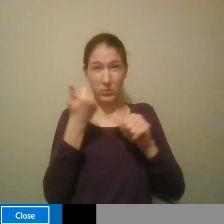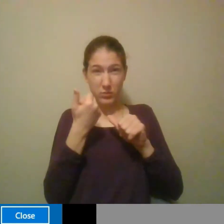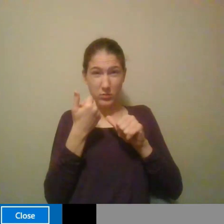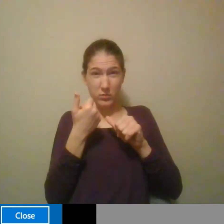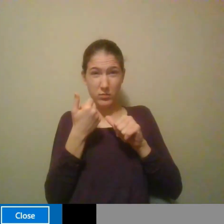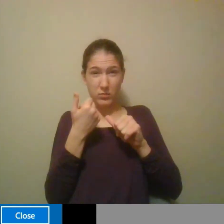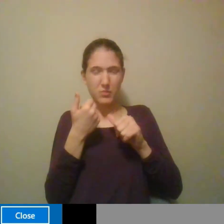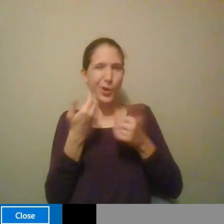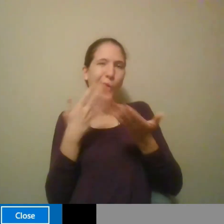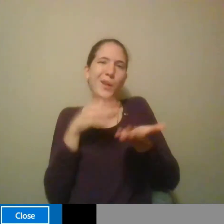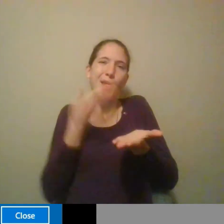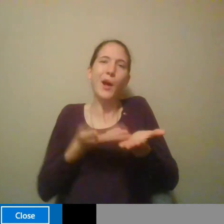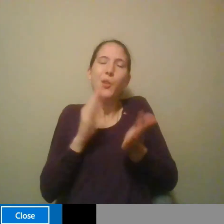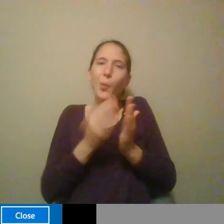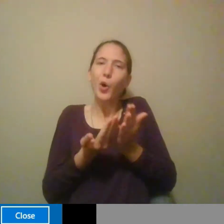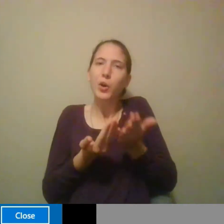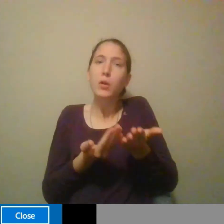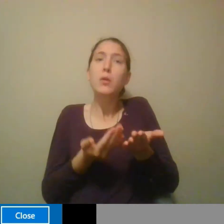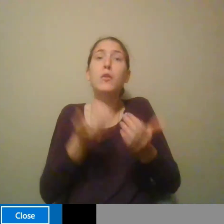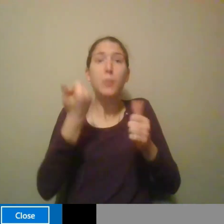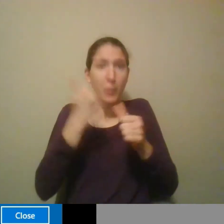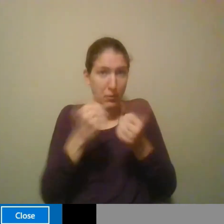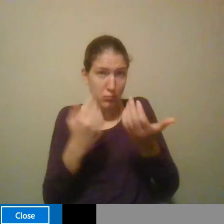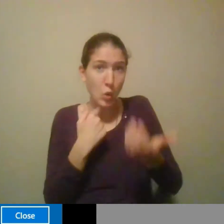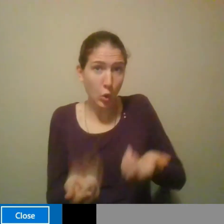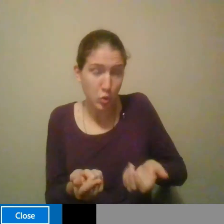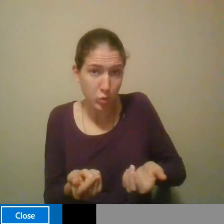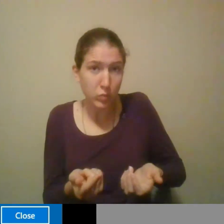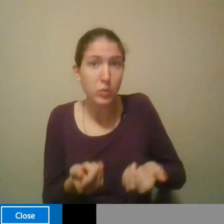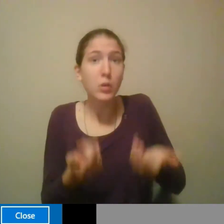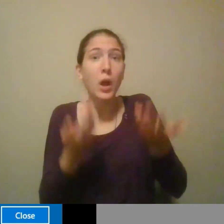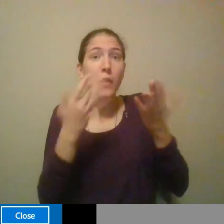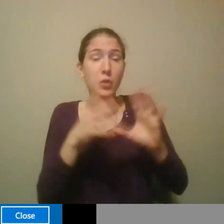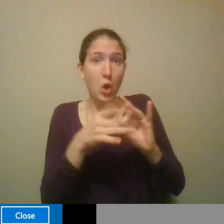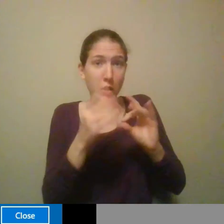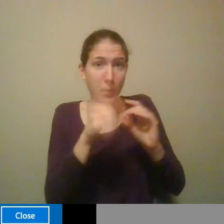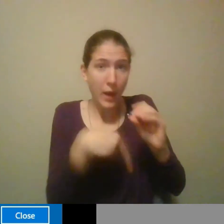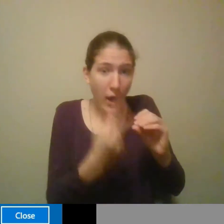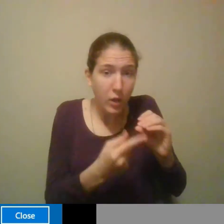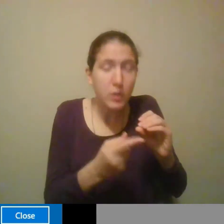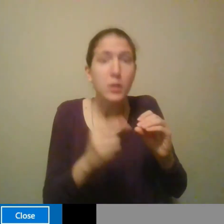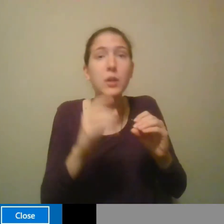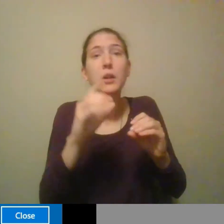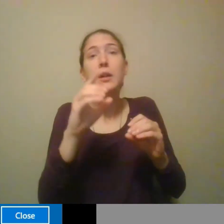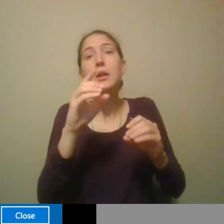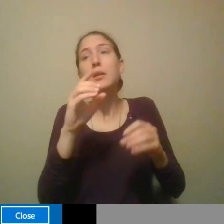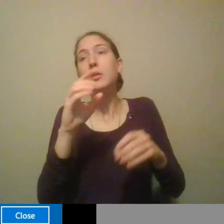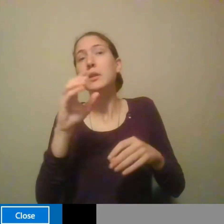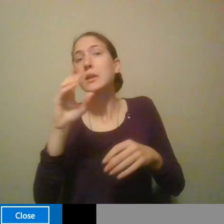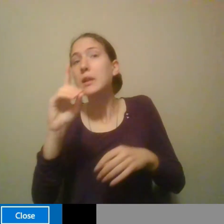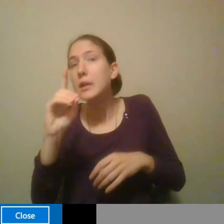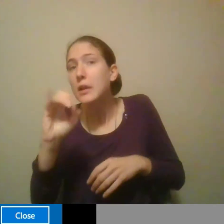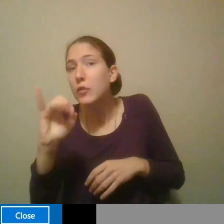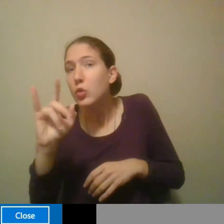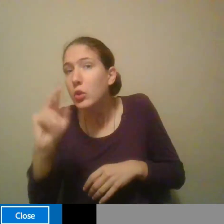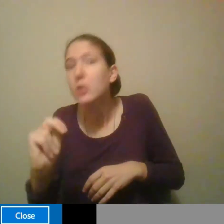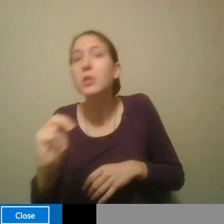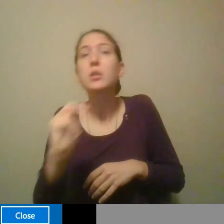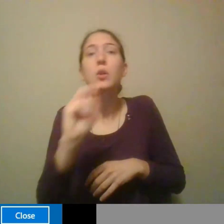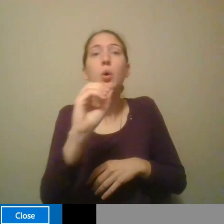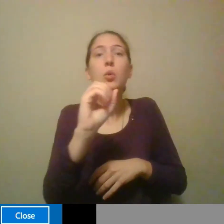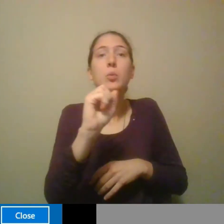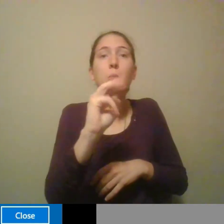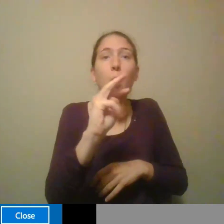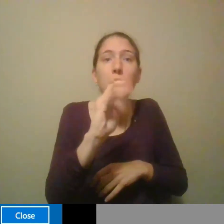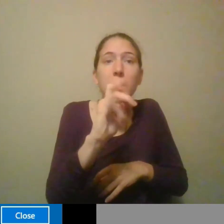Remember I told you, after we go through diffusion and osmosis, we will sit down and review all the parts of the cell again. When we do that review